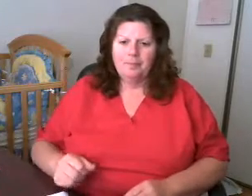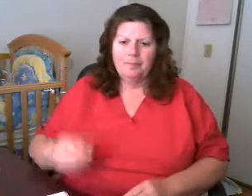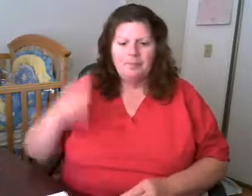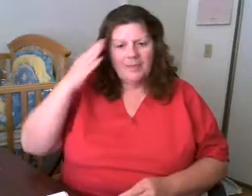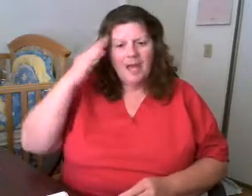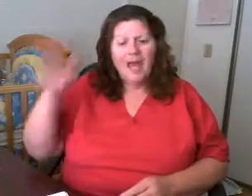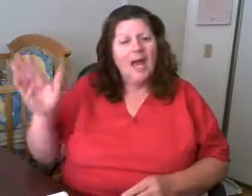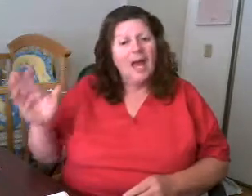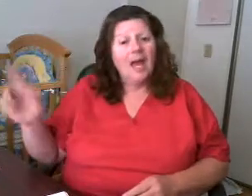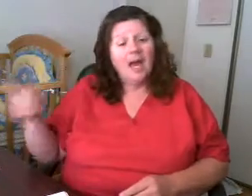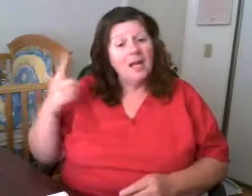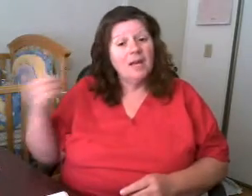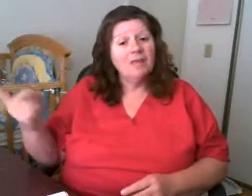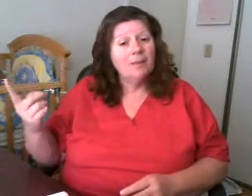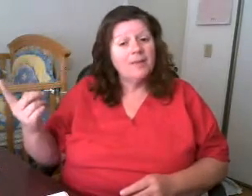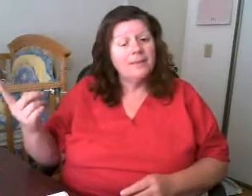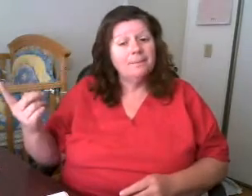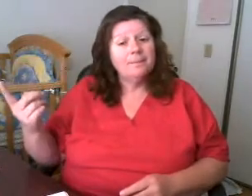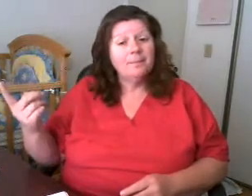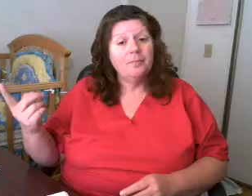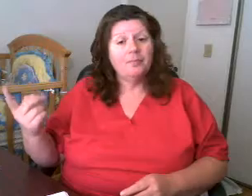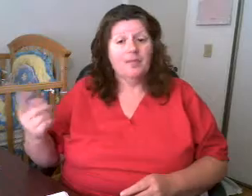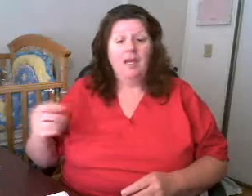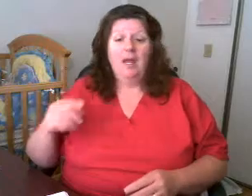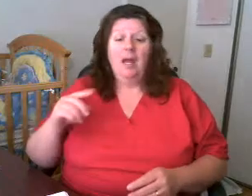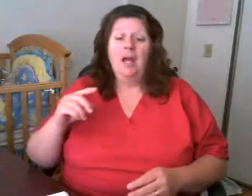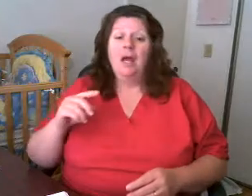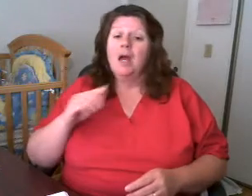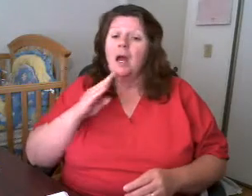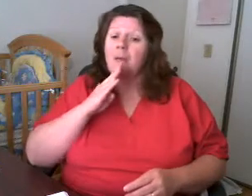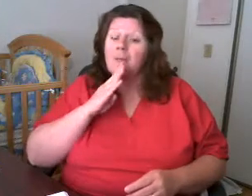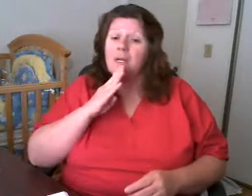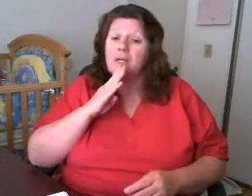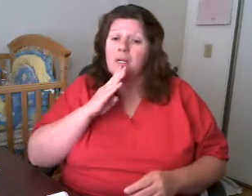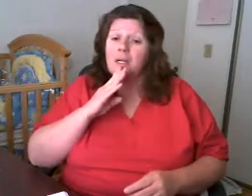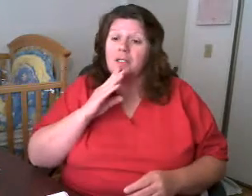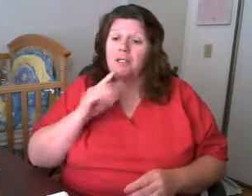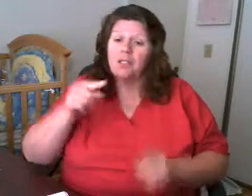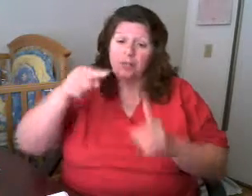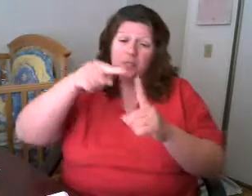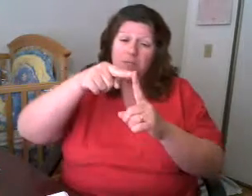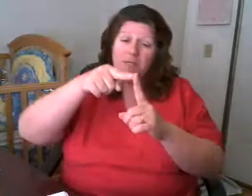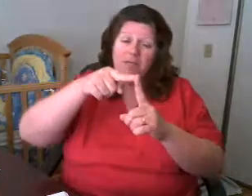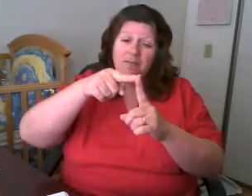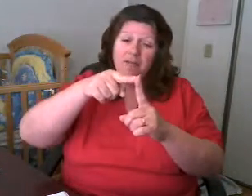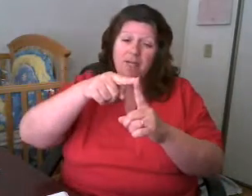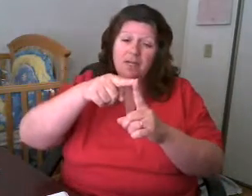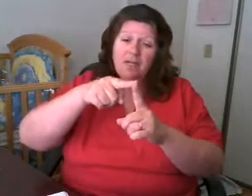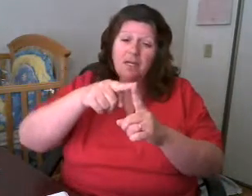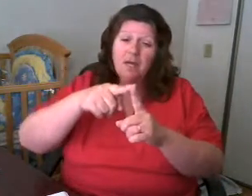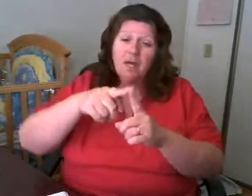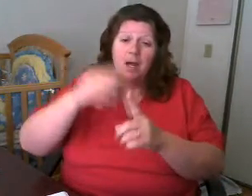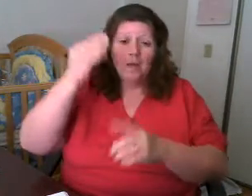Hi everybody. Today I'm going to talk to you specifically about the NIC knowledge exam, which we call the written